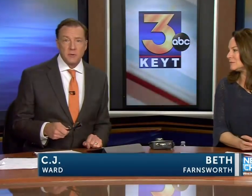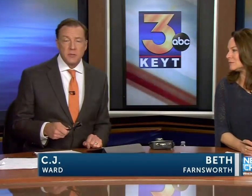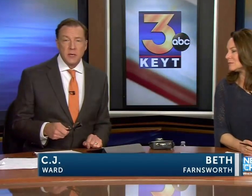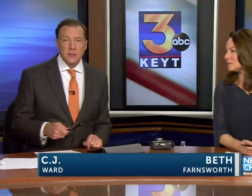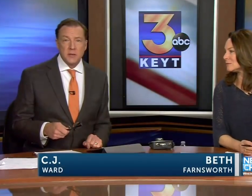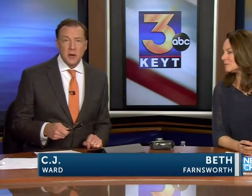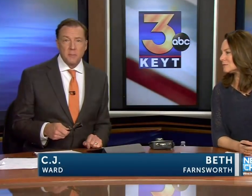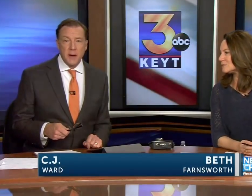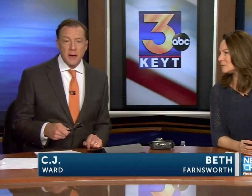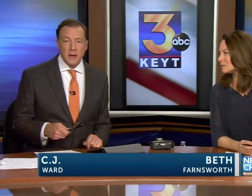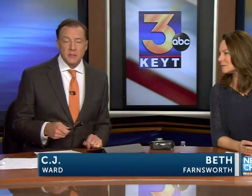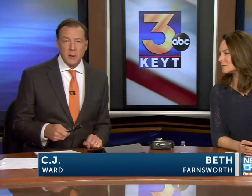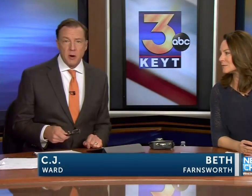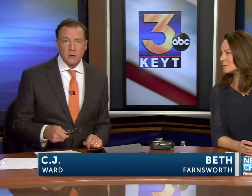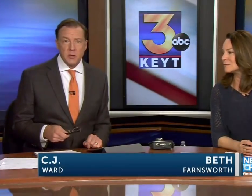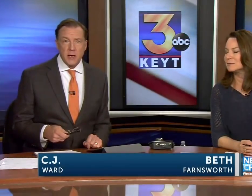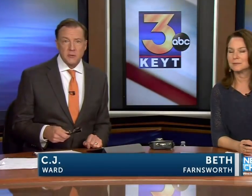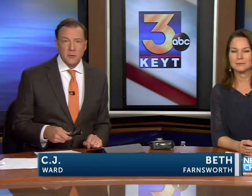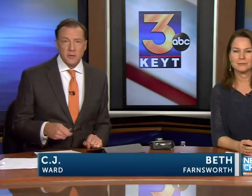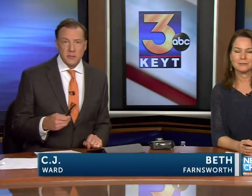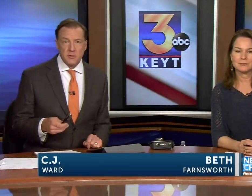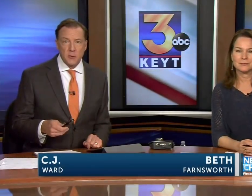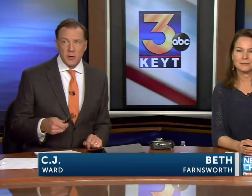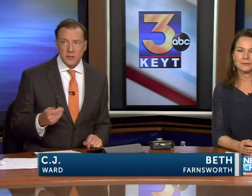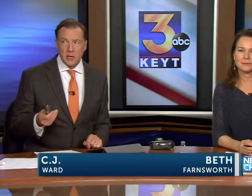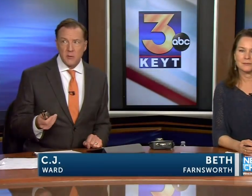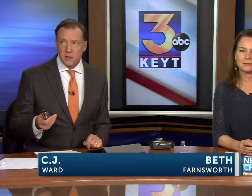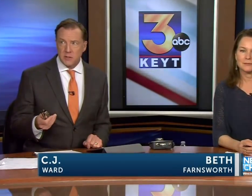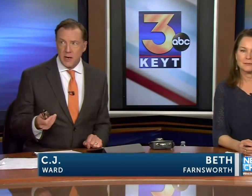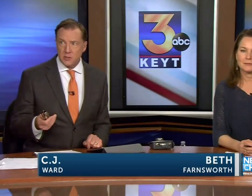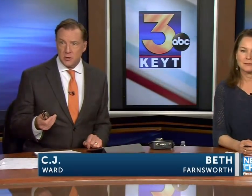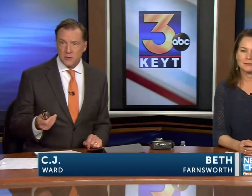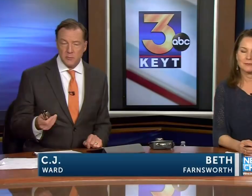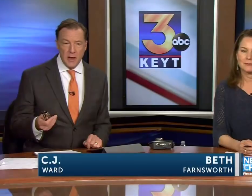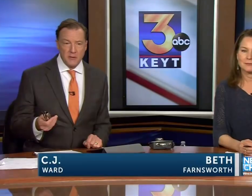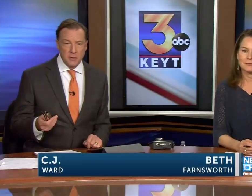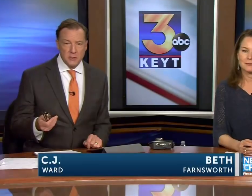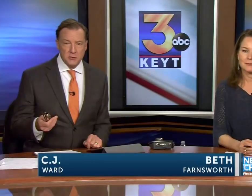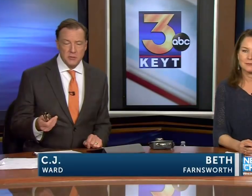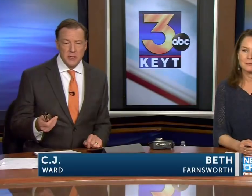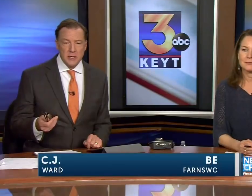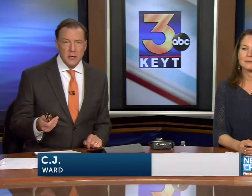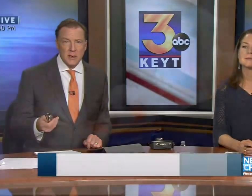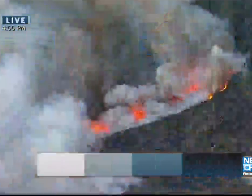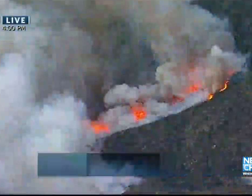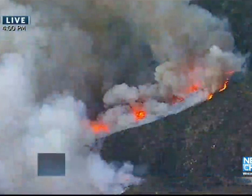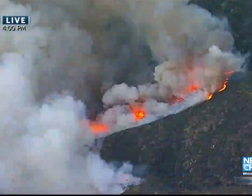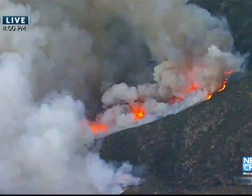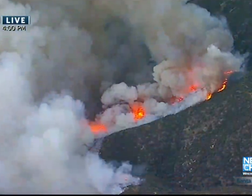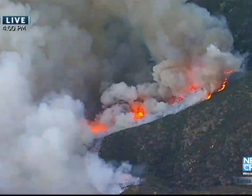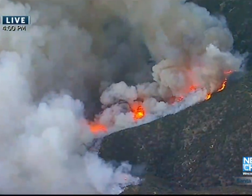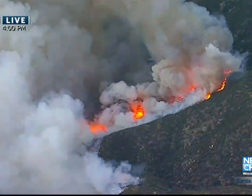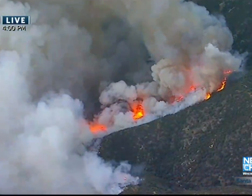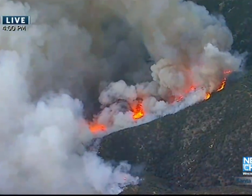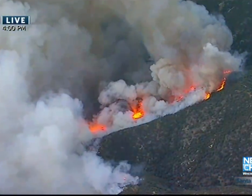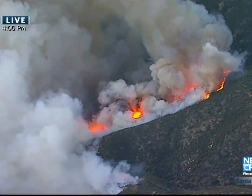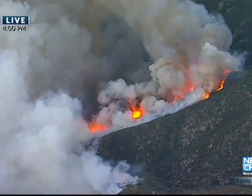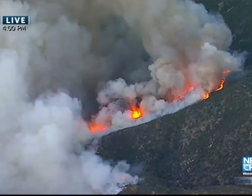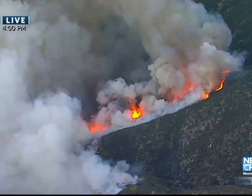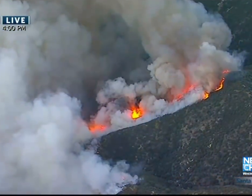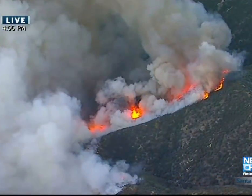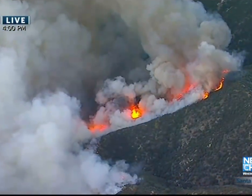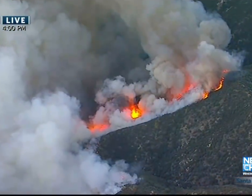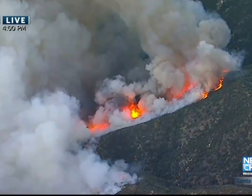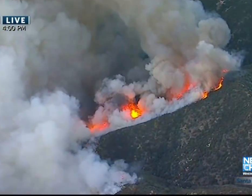news conference set up at San Marcos High School. Until then, we're going to take you outside and show you some live pictures. We believe this is